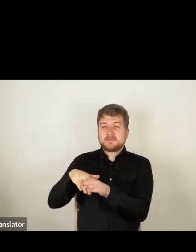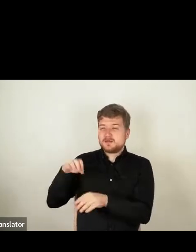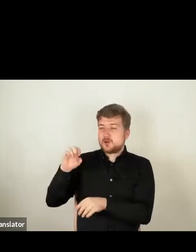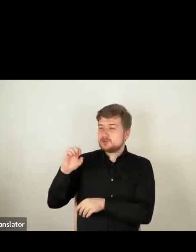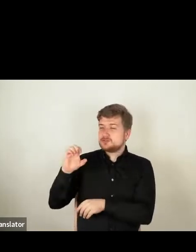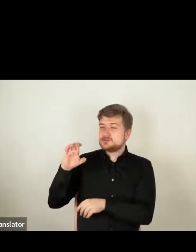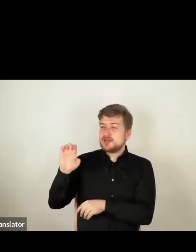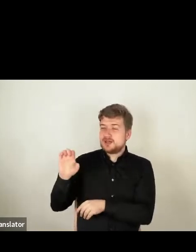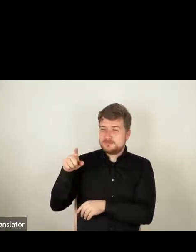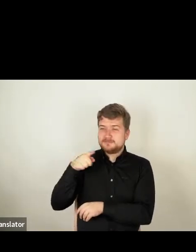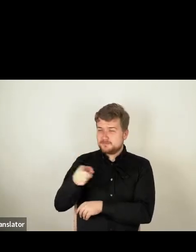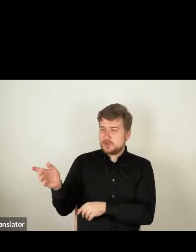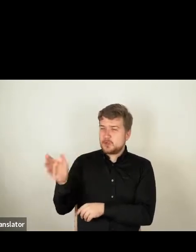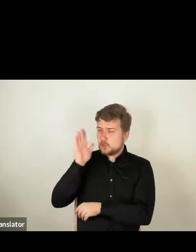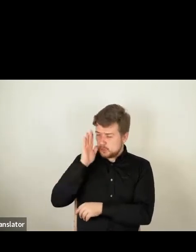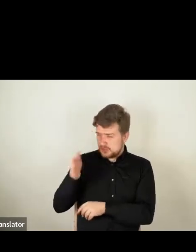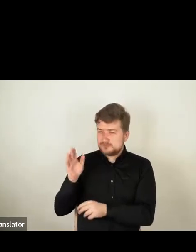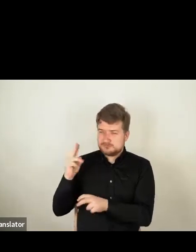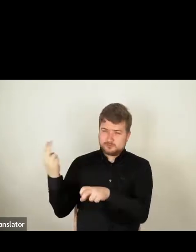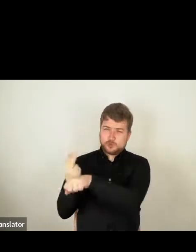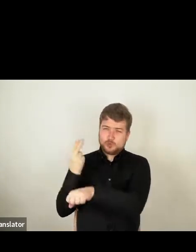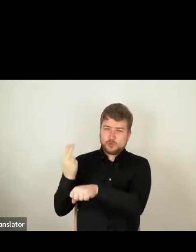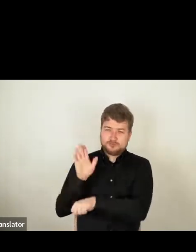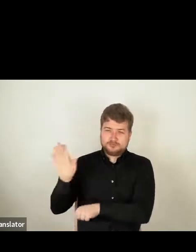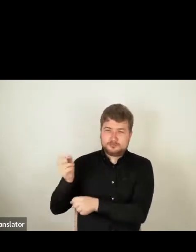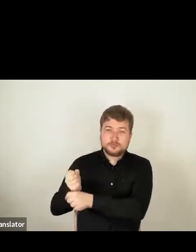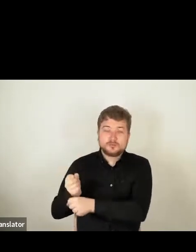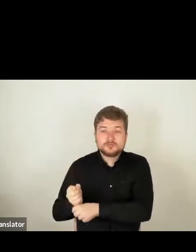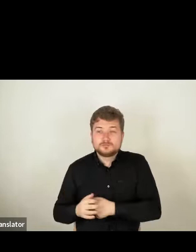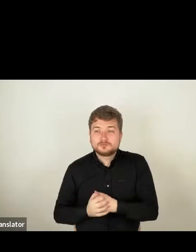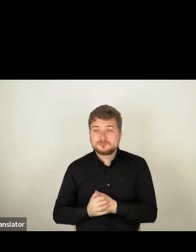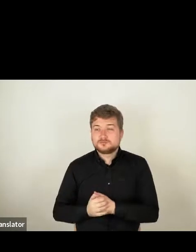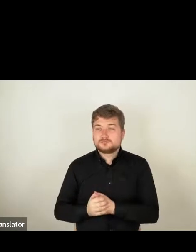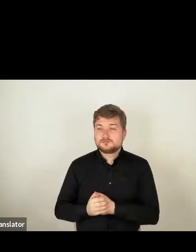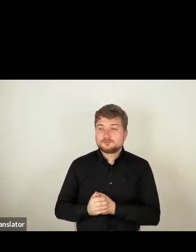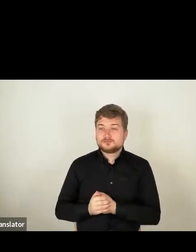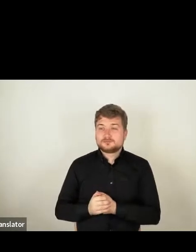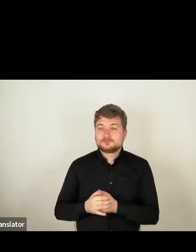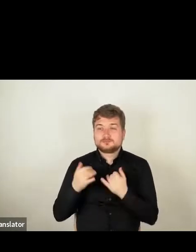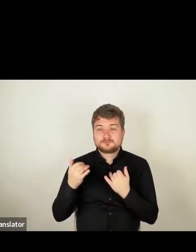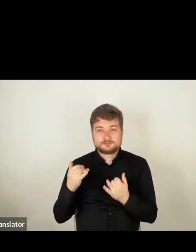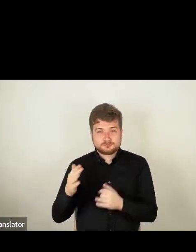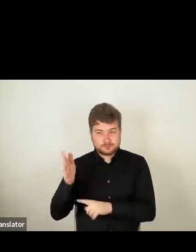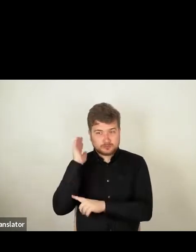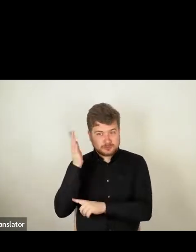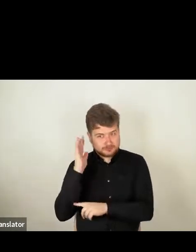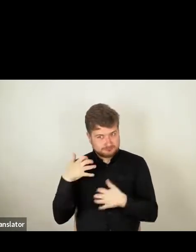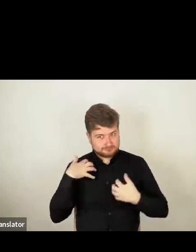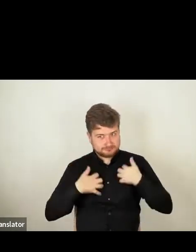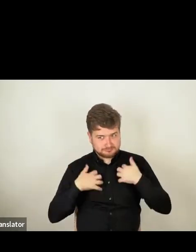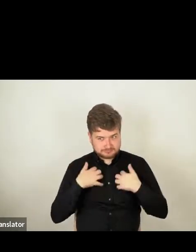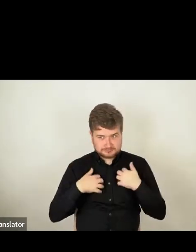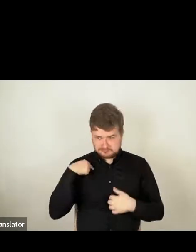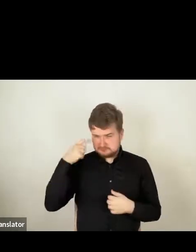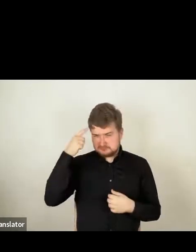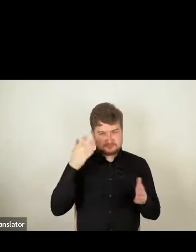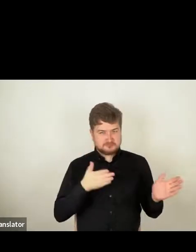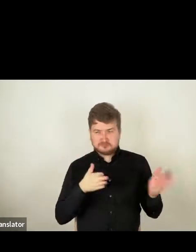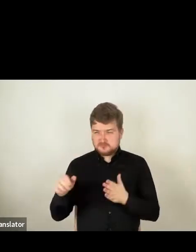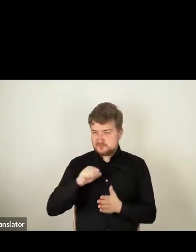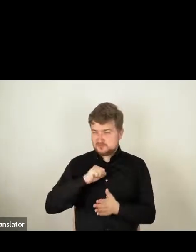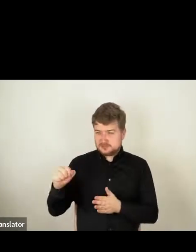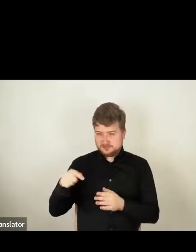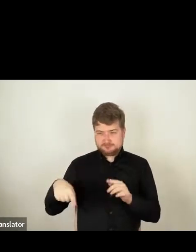interesting presentation, I would suggest that we move straight to the parliamentary discussion on this important issue. We have